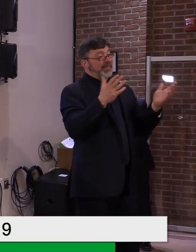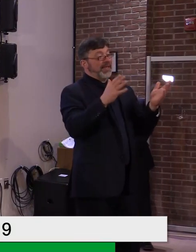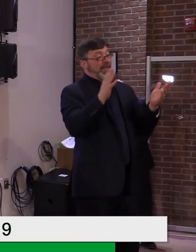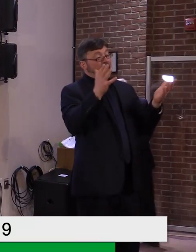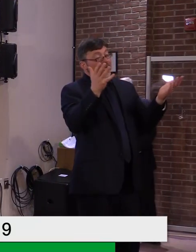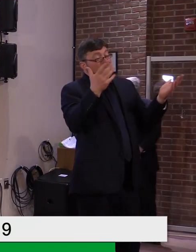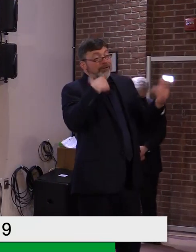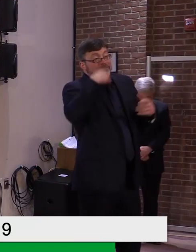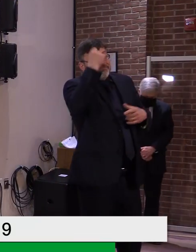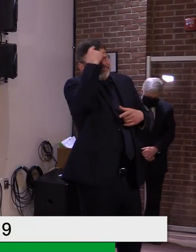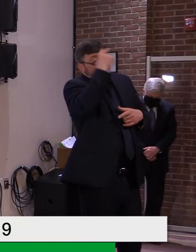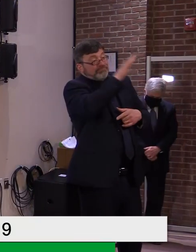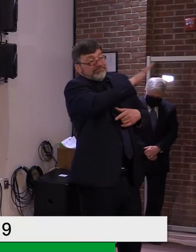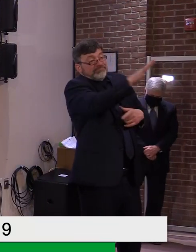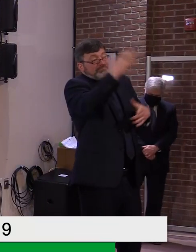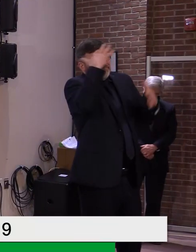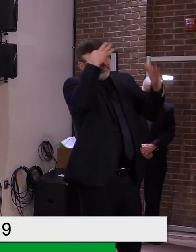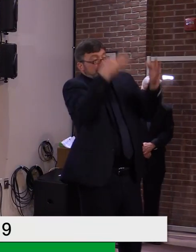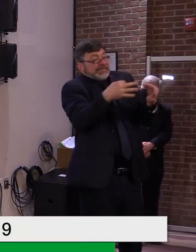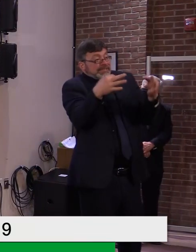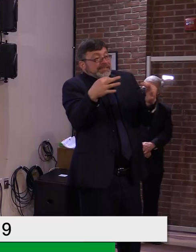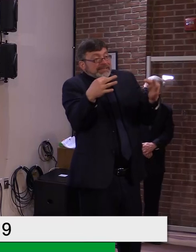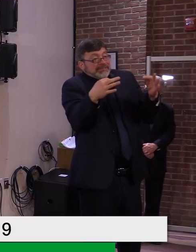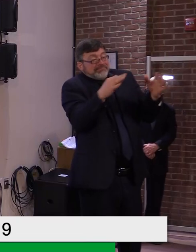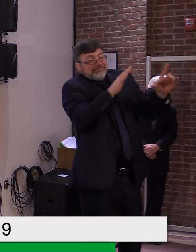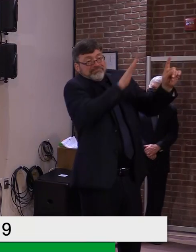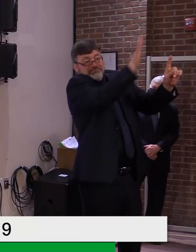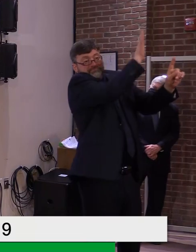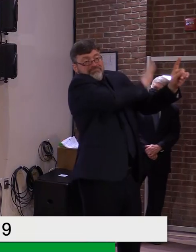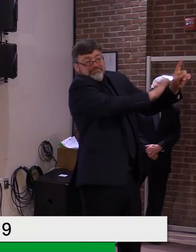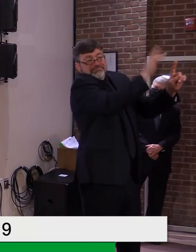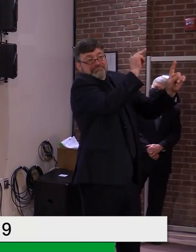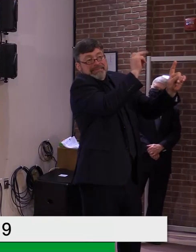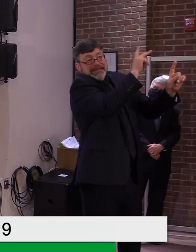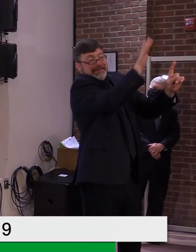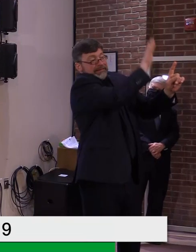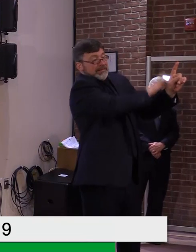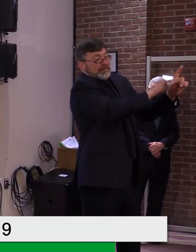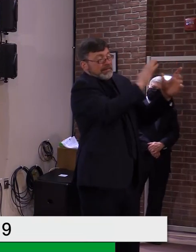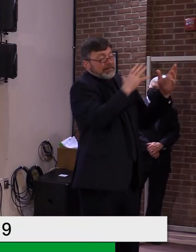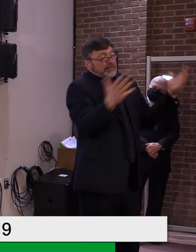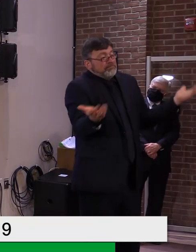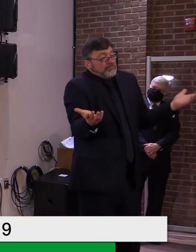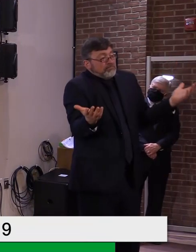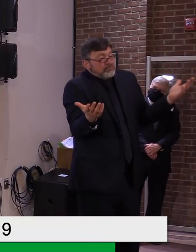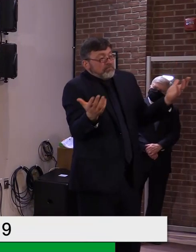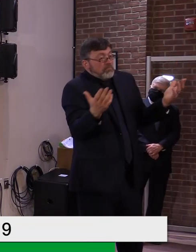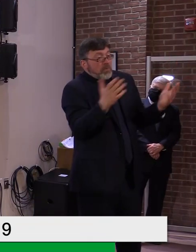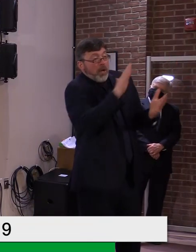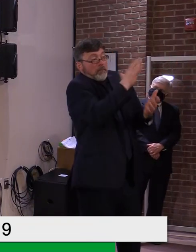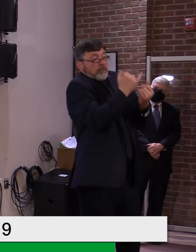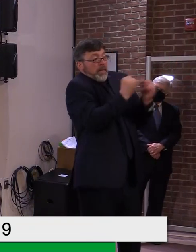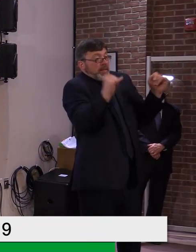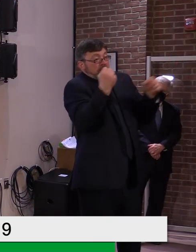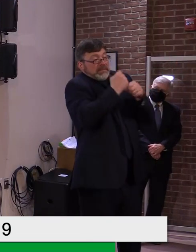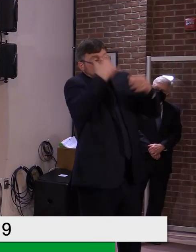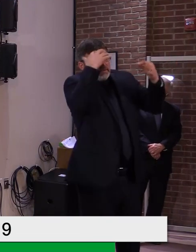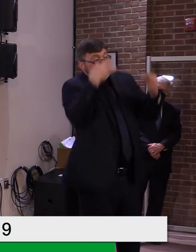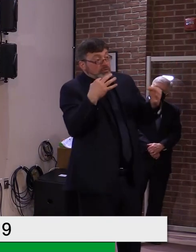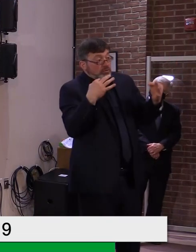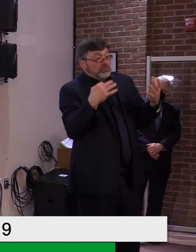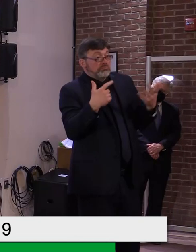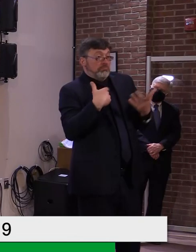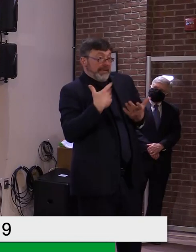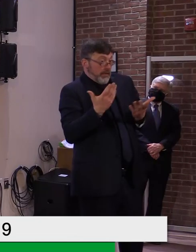historic, and what we need for them to understand is that this vaccine is safe. Even